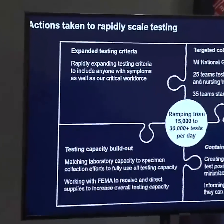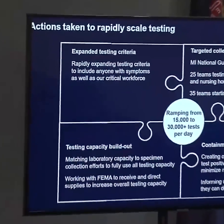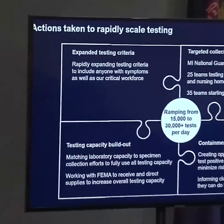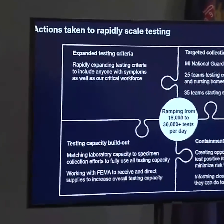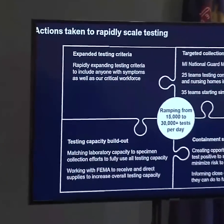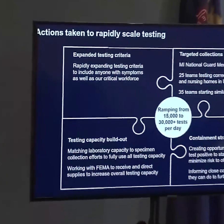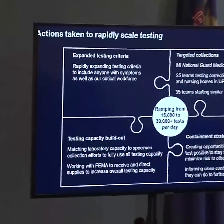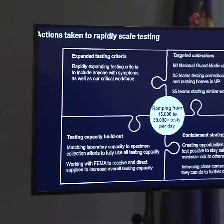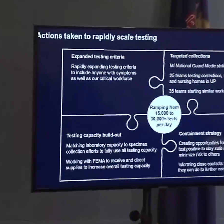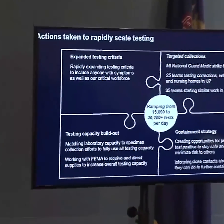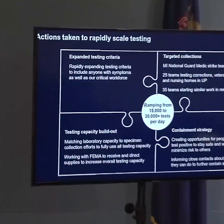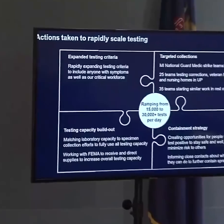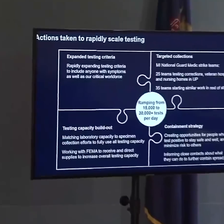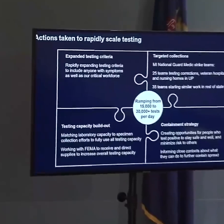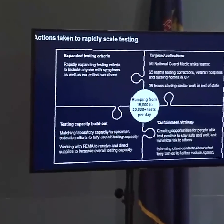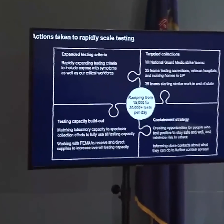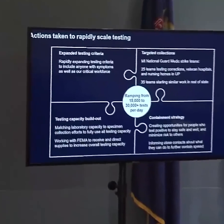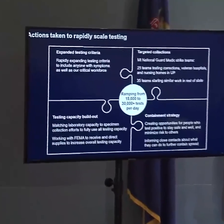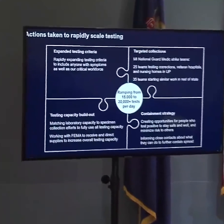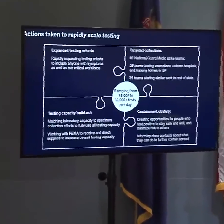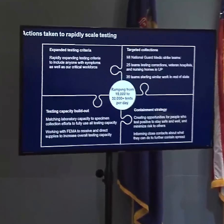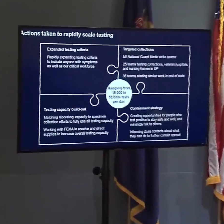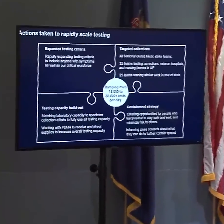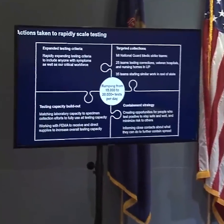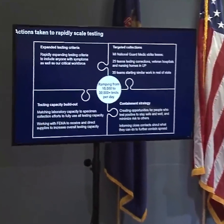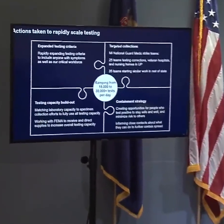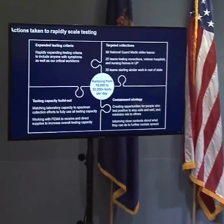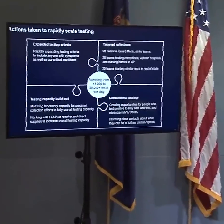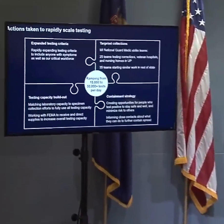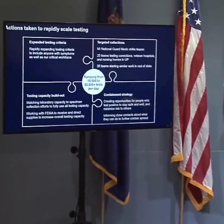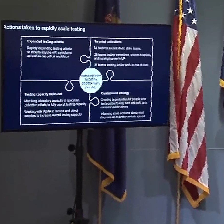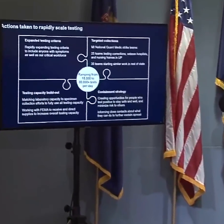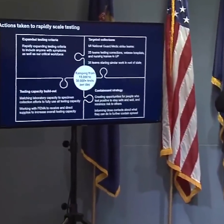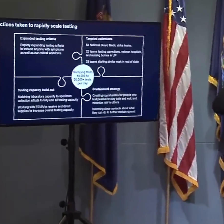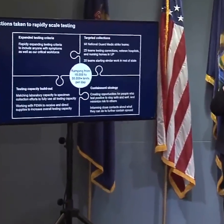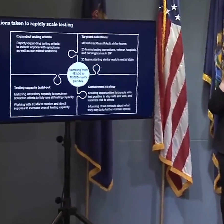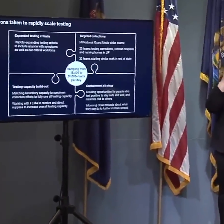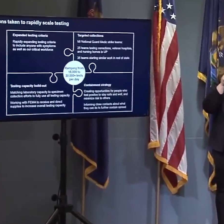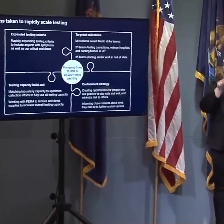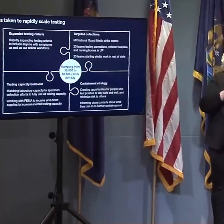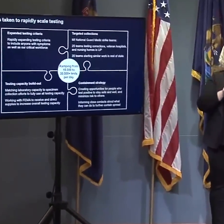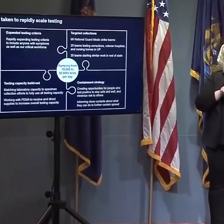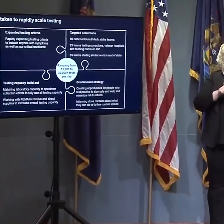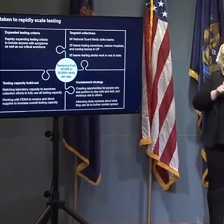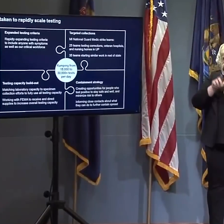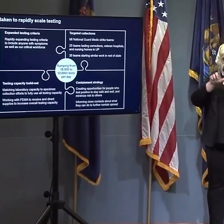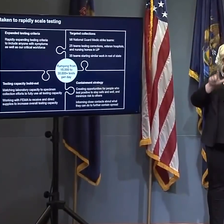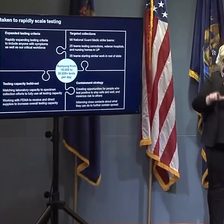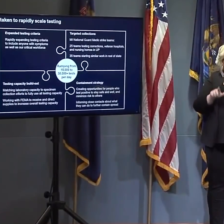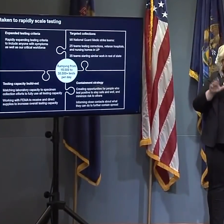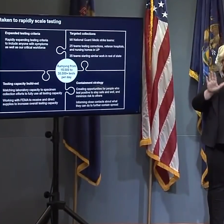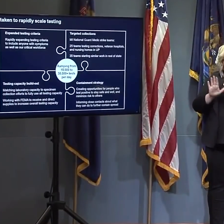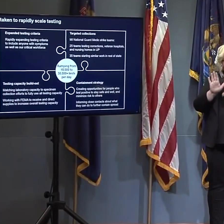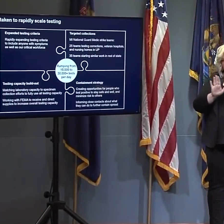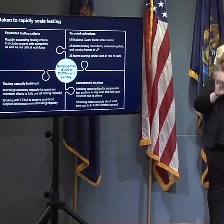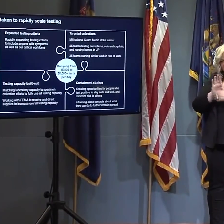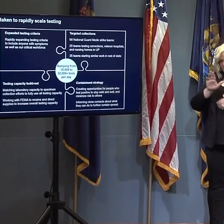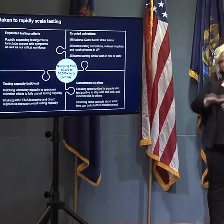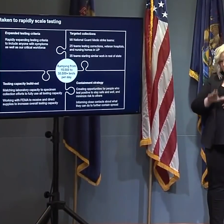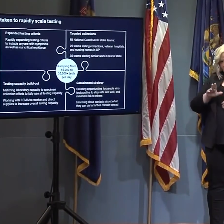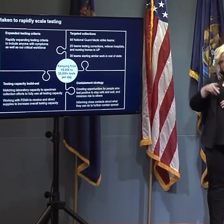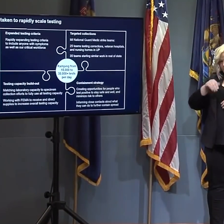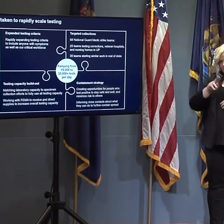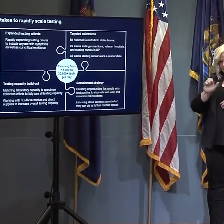homes. What we're also doing is we've got 35 teams in the Lower Peninsula. They're following the same protocol.